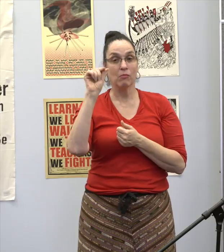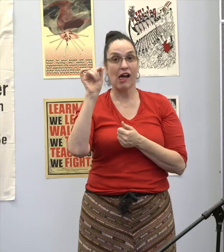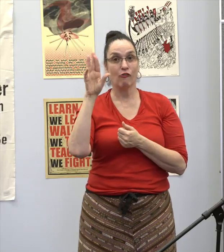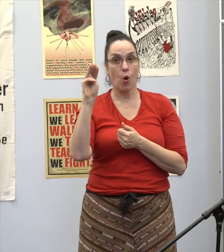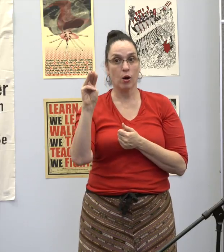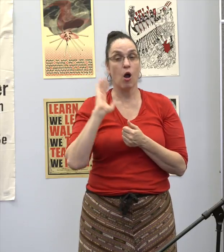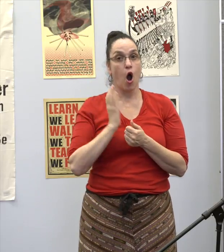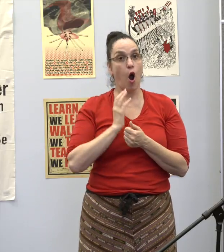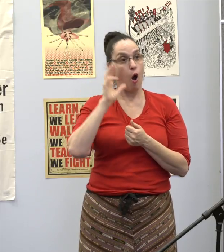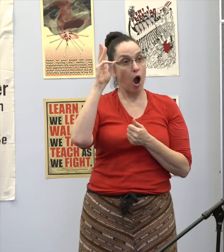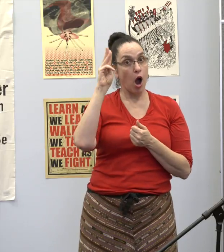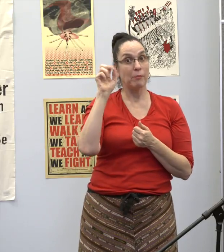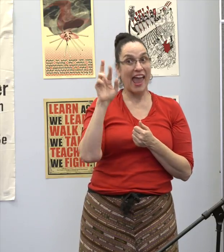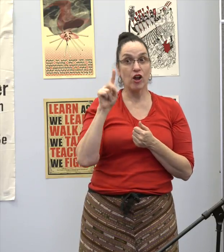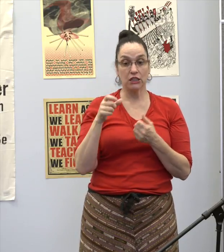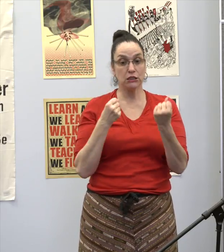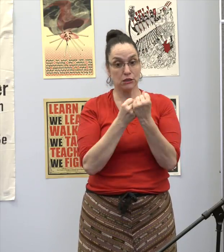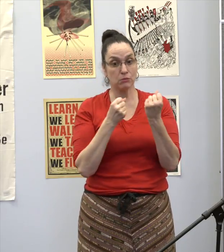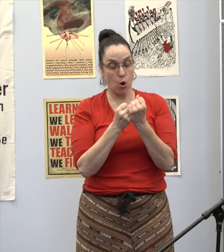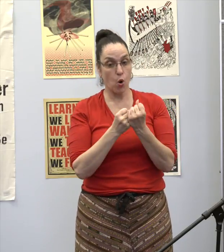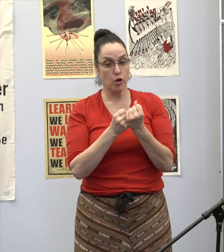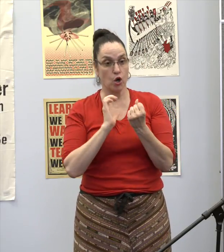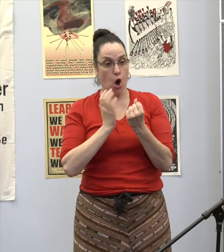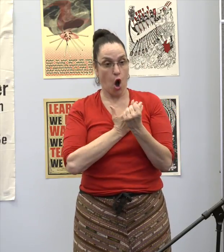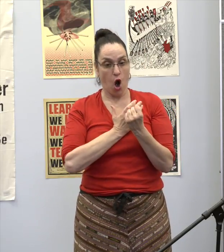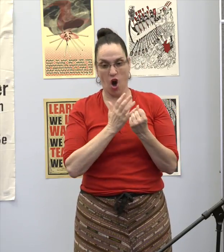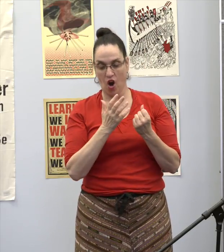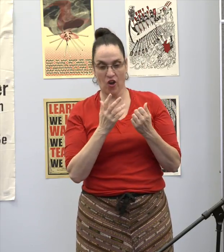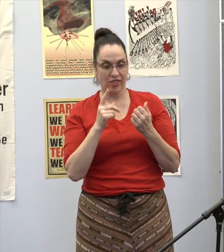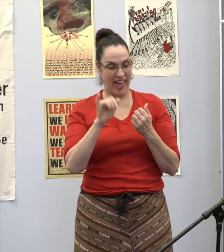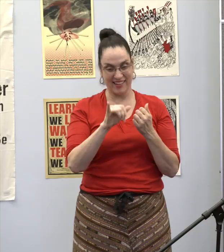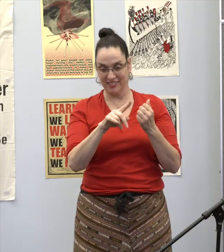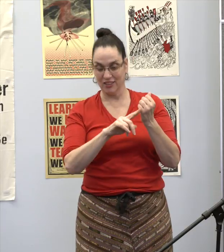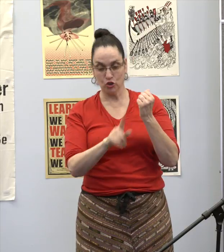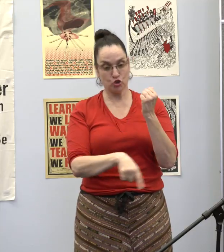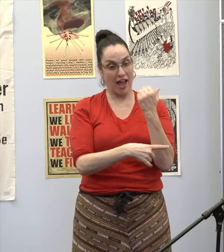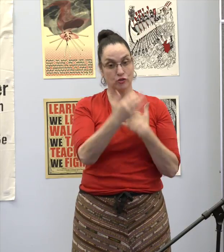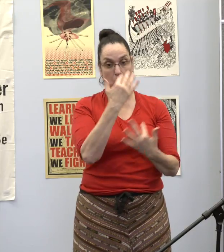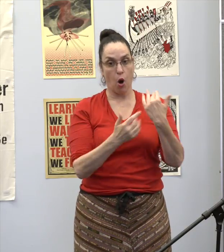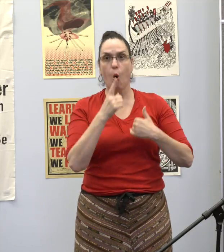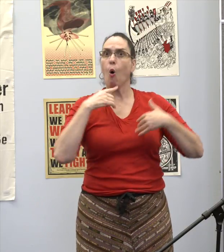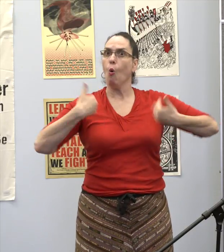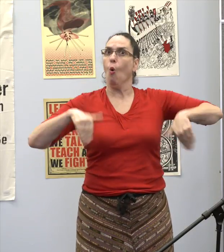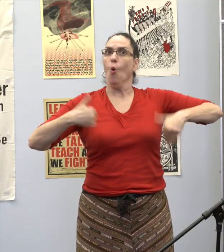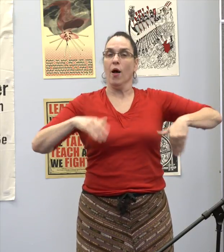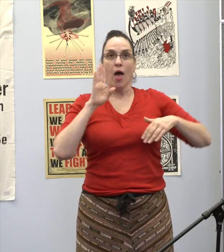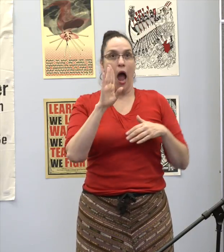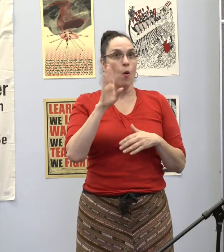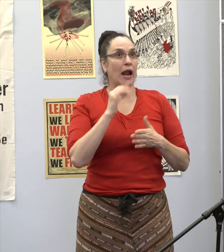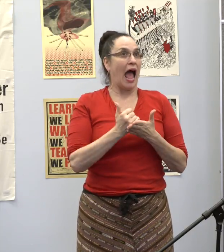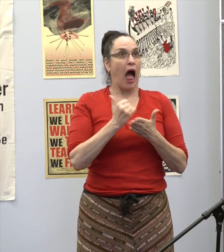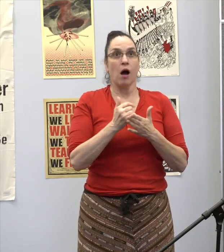And our mayor, who supported the development as this holy grail of development. It would, according to